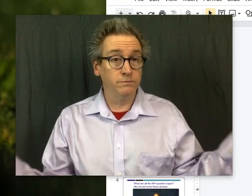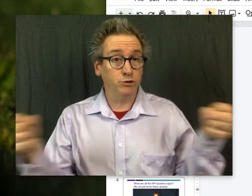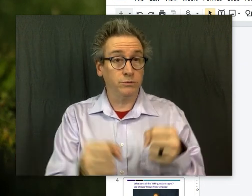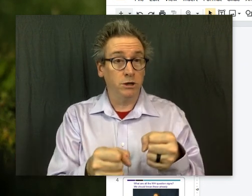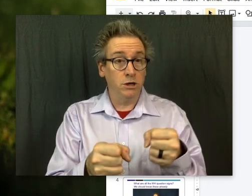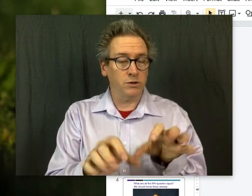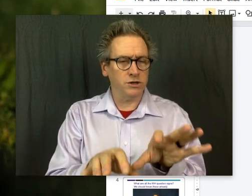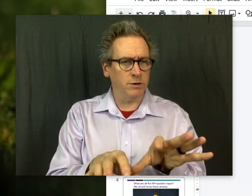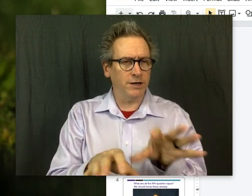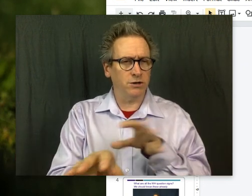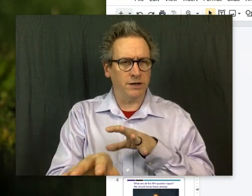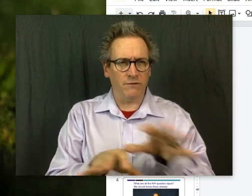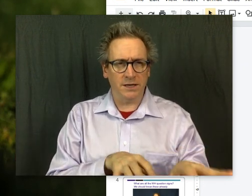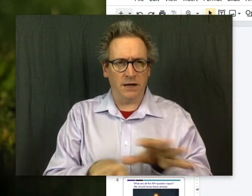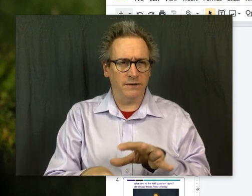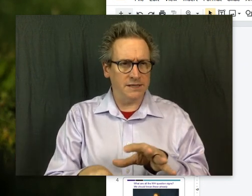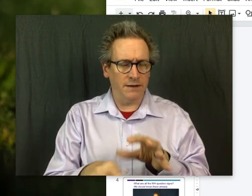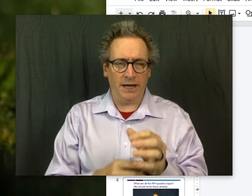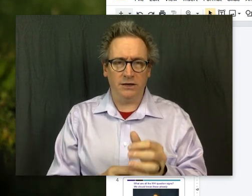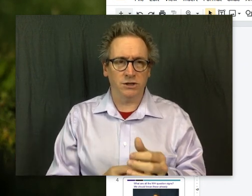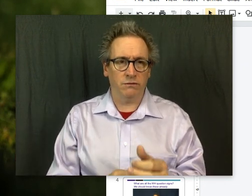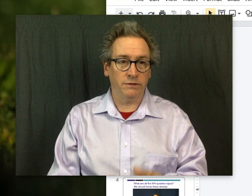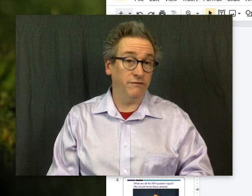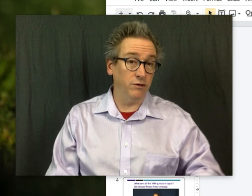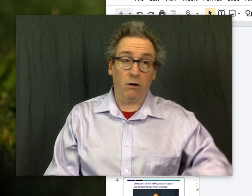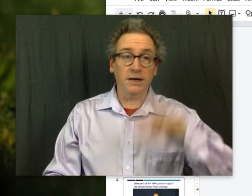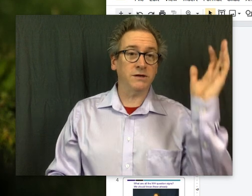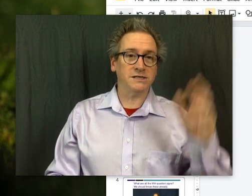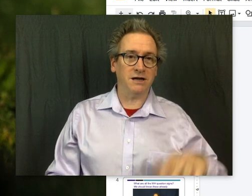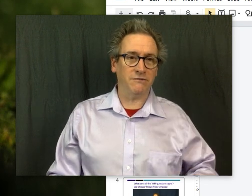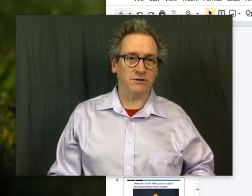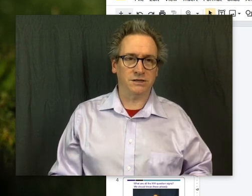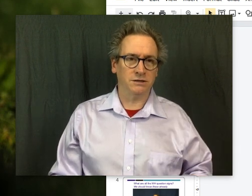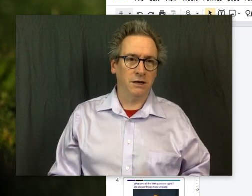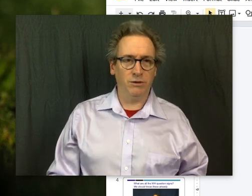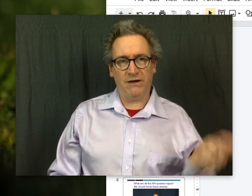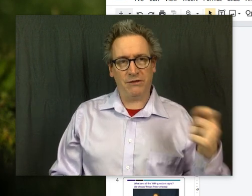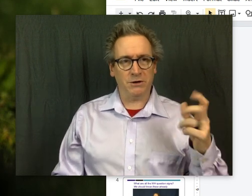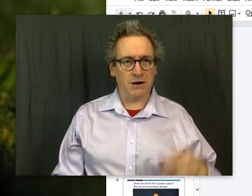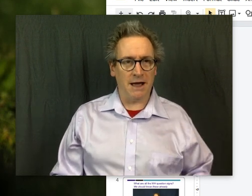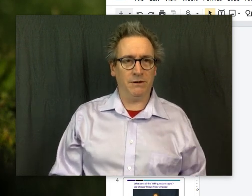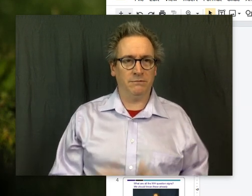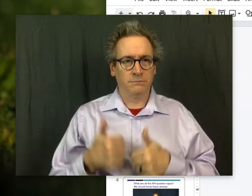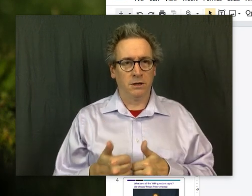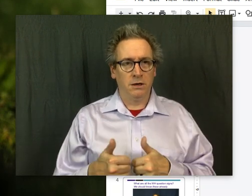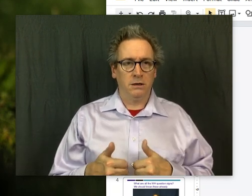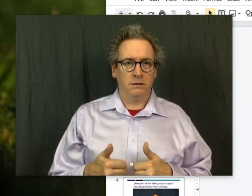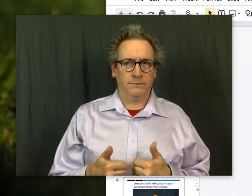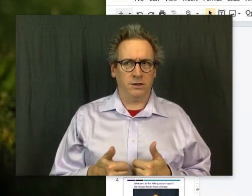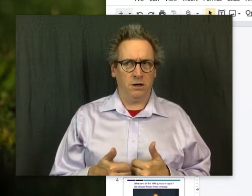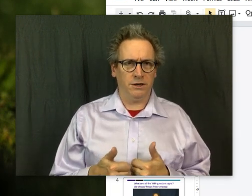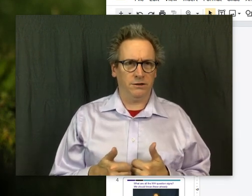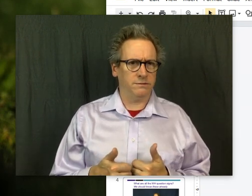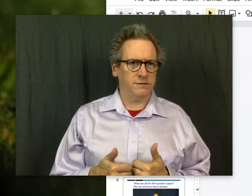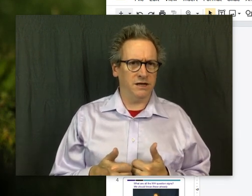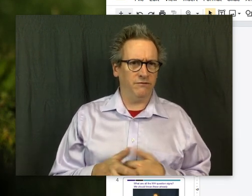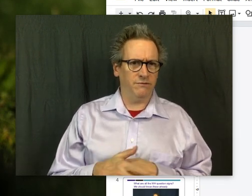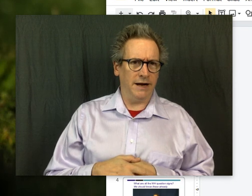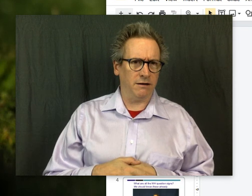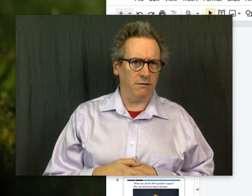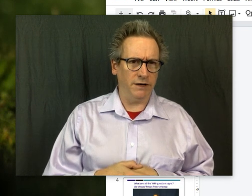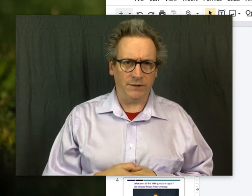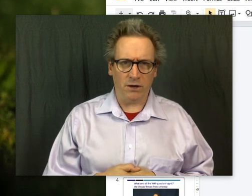schools. So I just want to make sure that everybody's on the same page. So if you already know this stuff, just put a feather in your cap and call